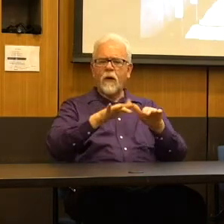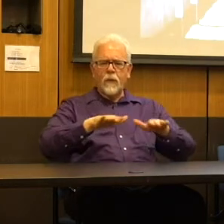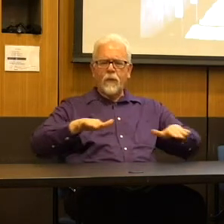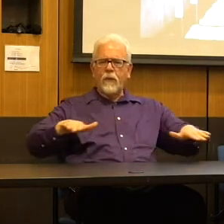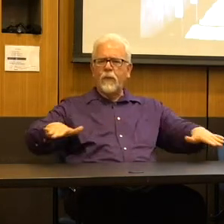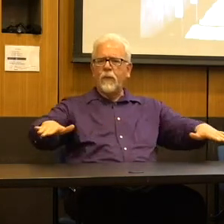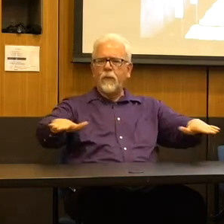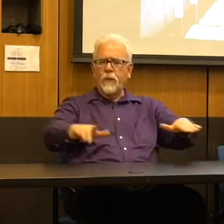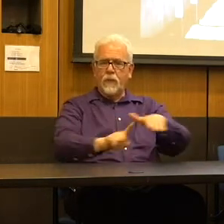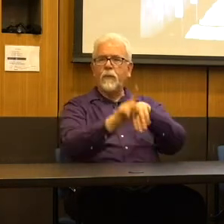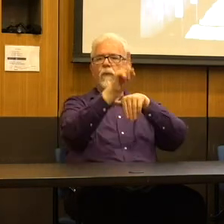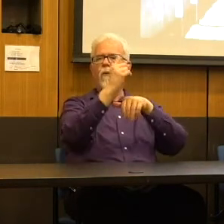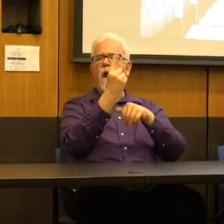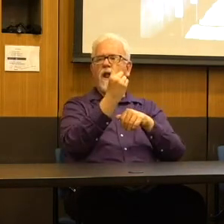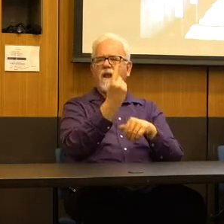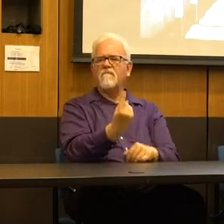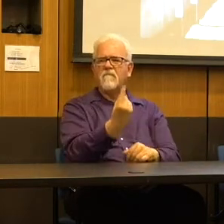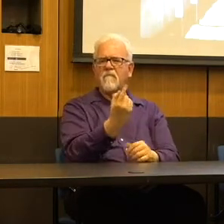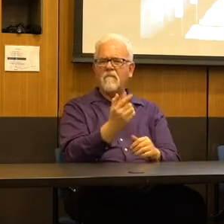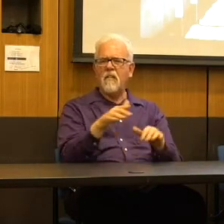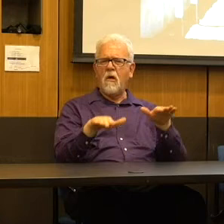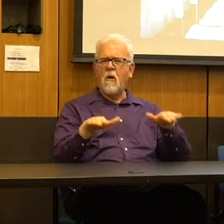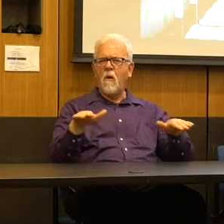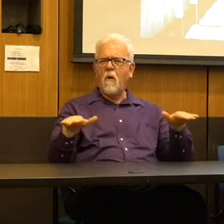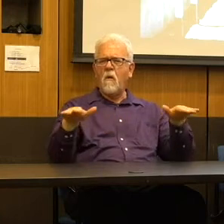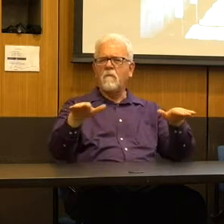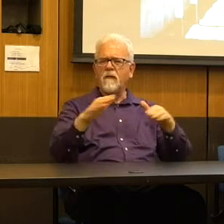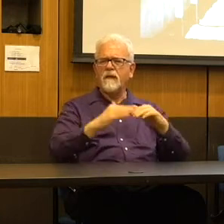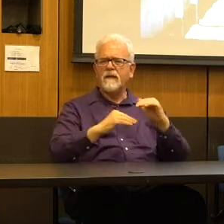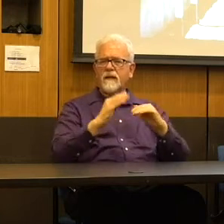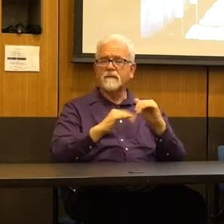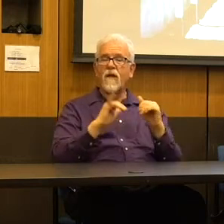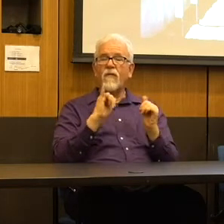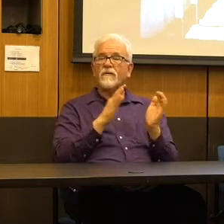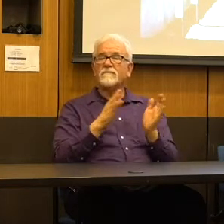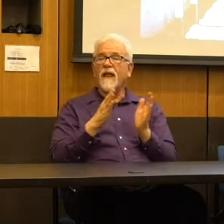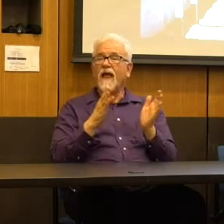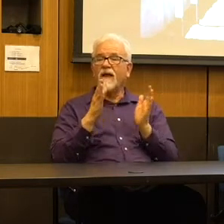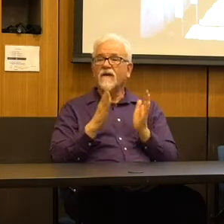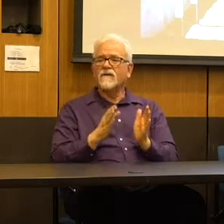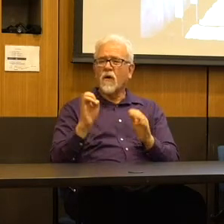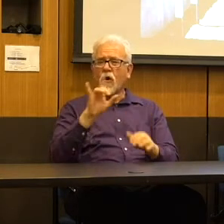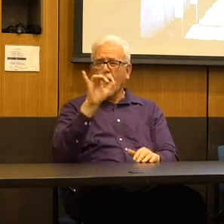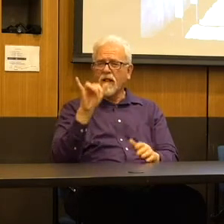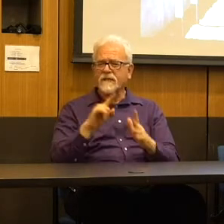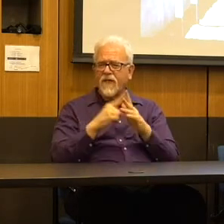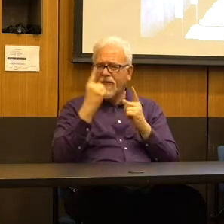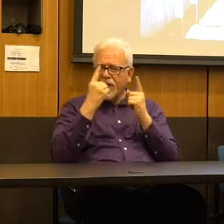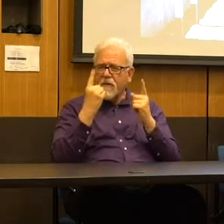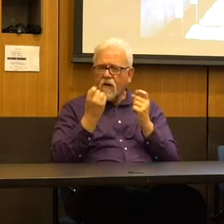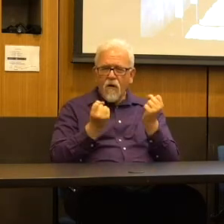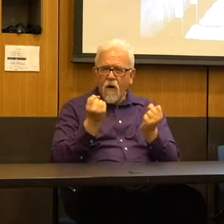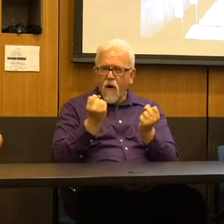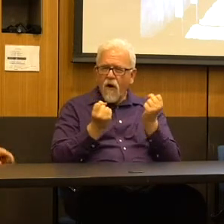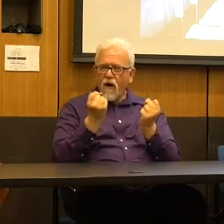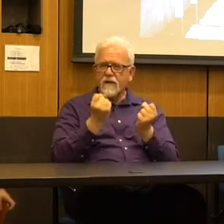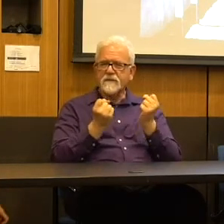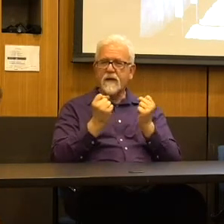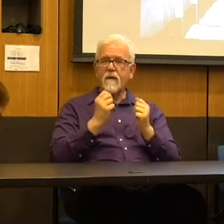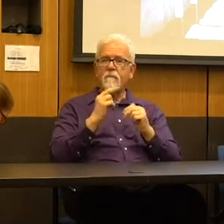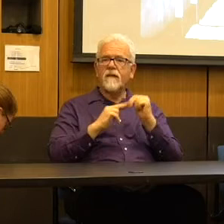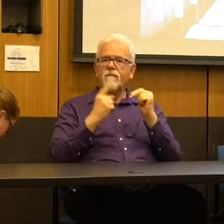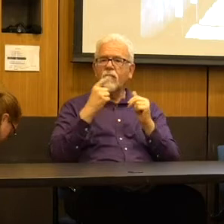only that, but really, those planners also very early on start to think about cars and building around cars. The